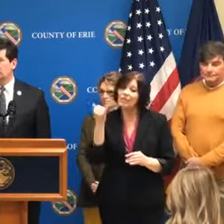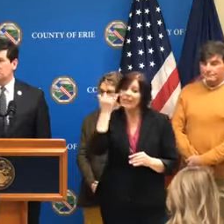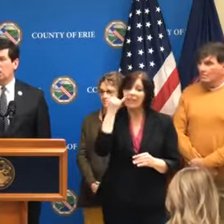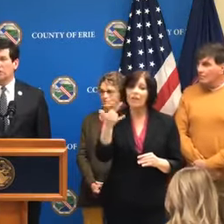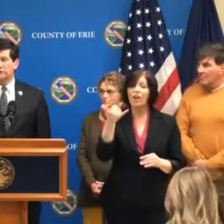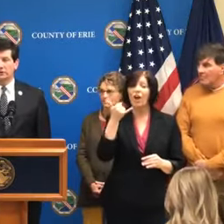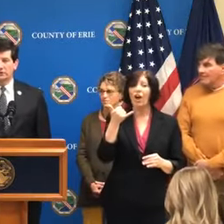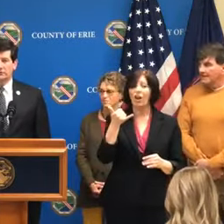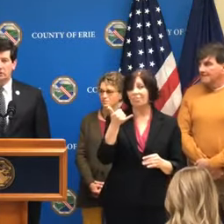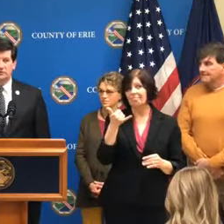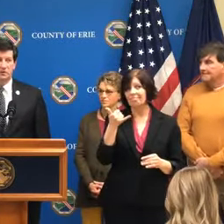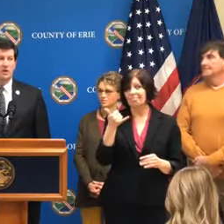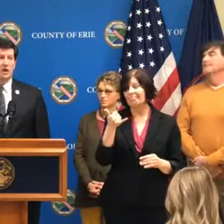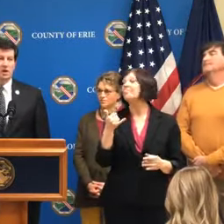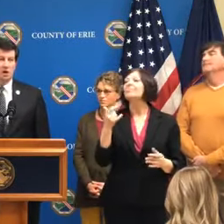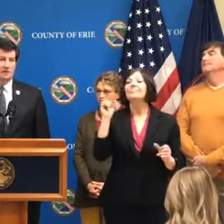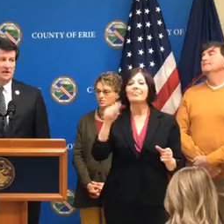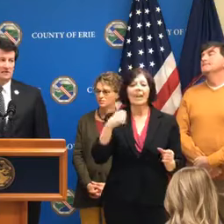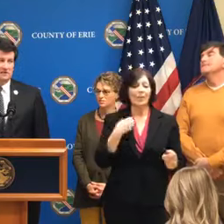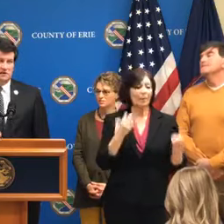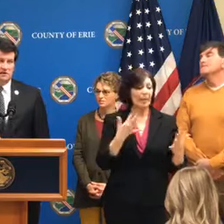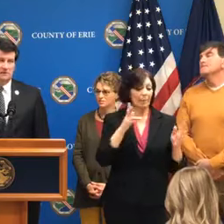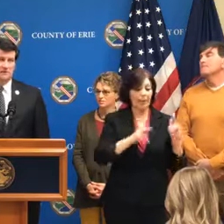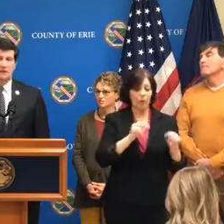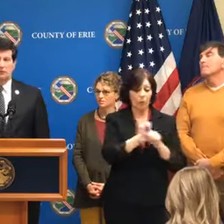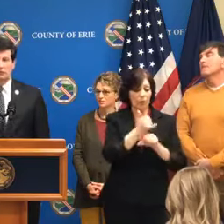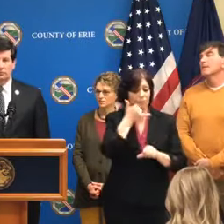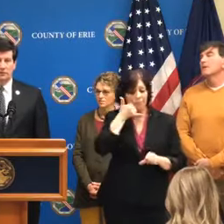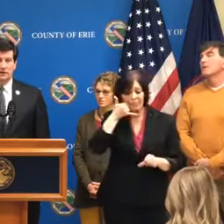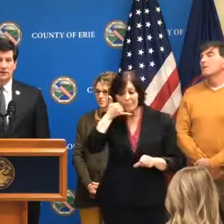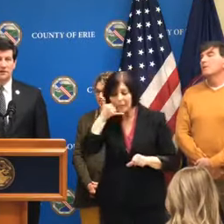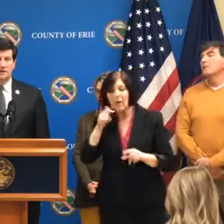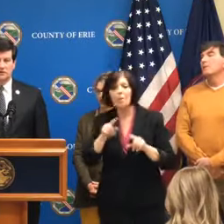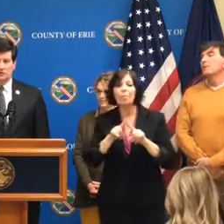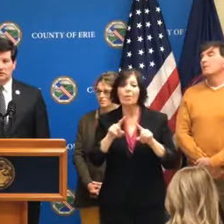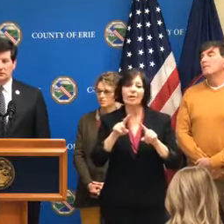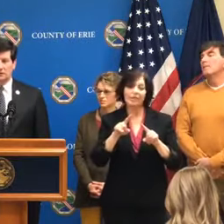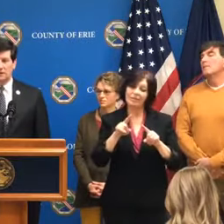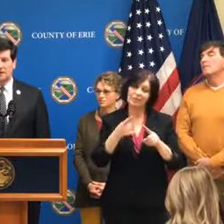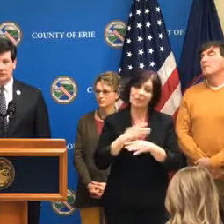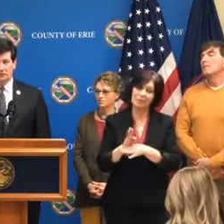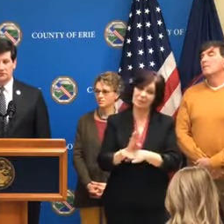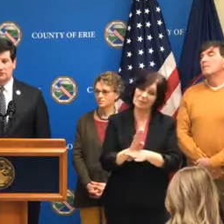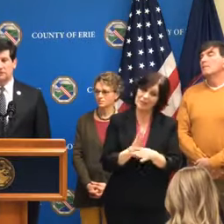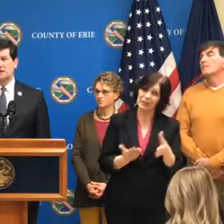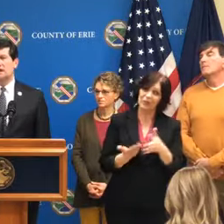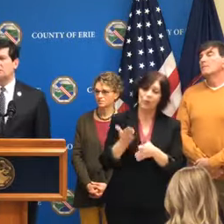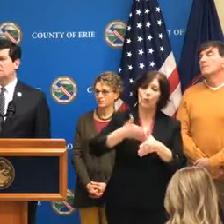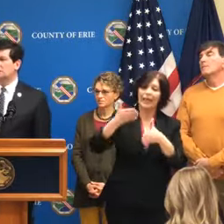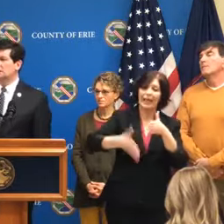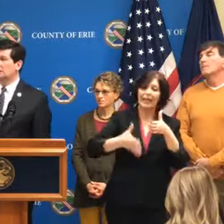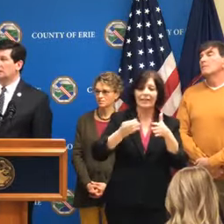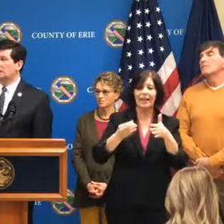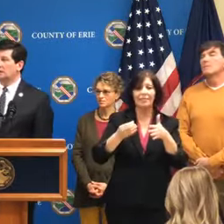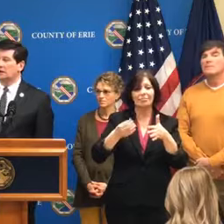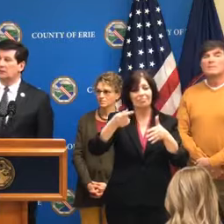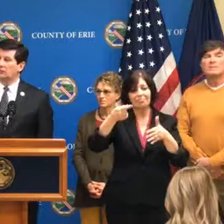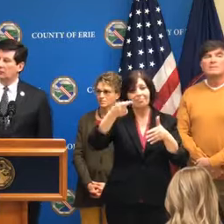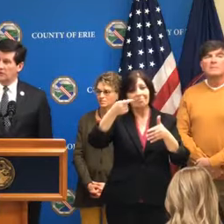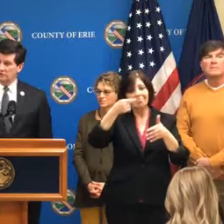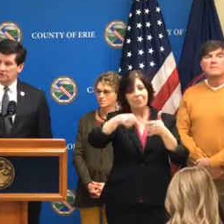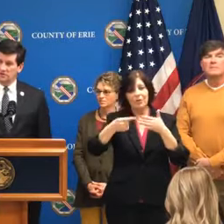get a call, even though we have multiple call takers here, we'll be working during the weekend and, of course, the weekday hours.